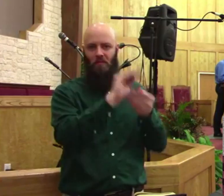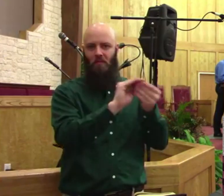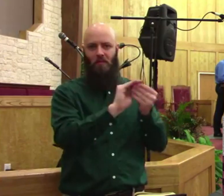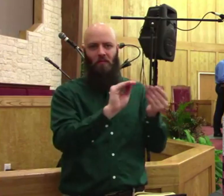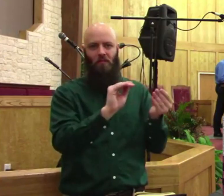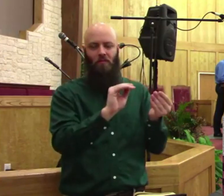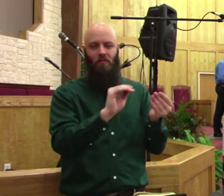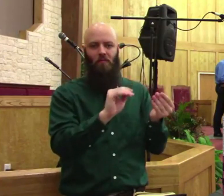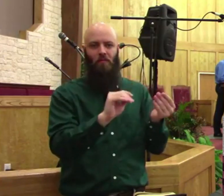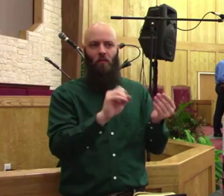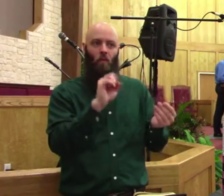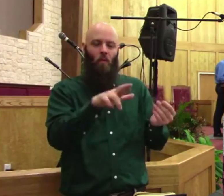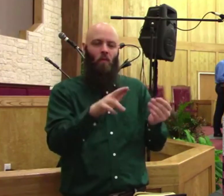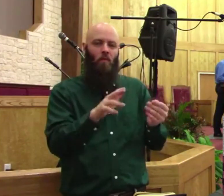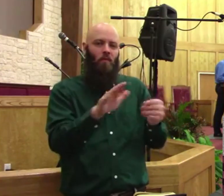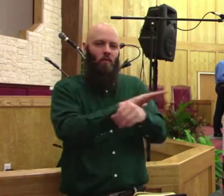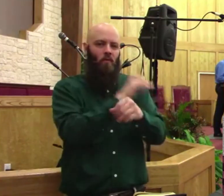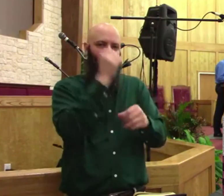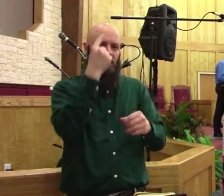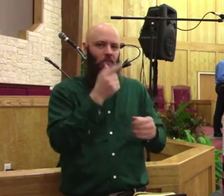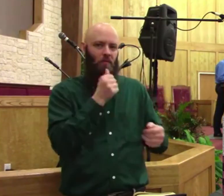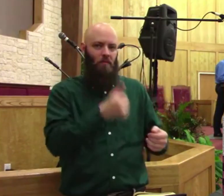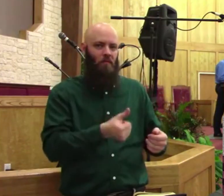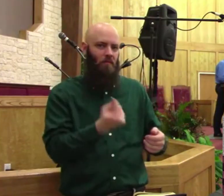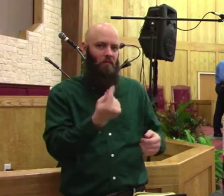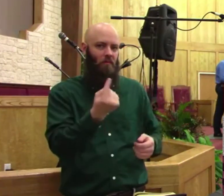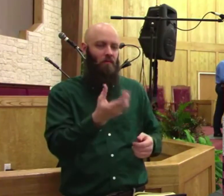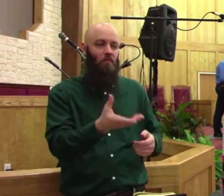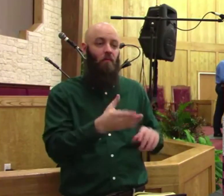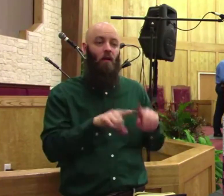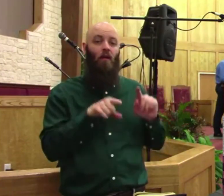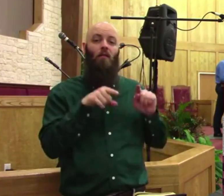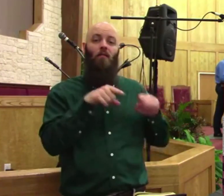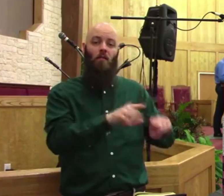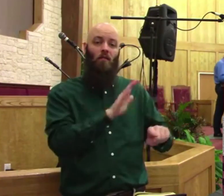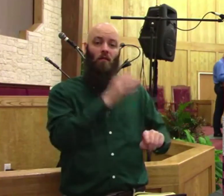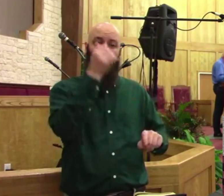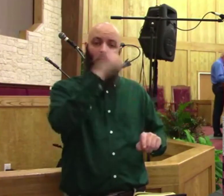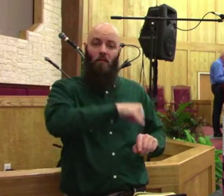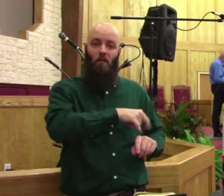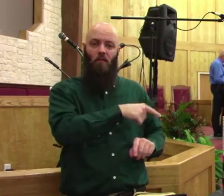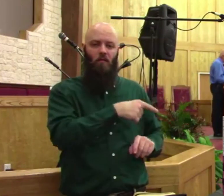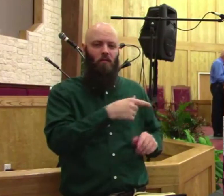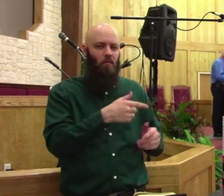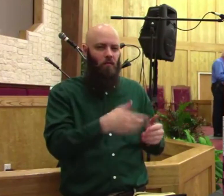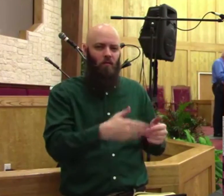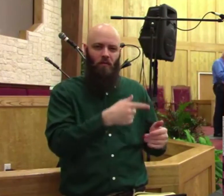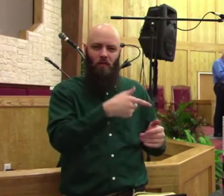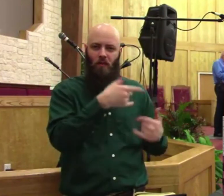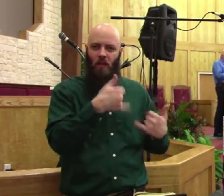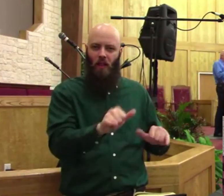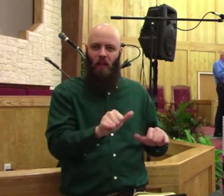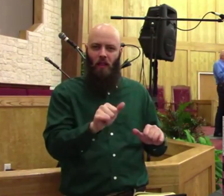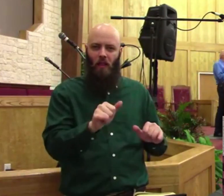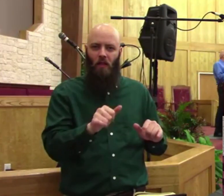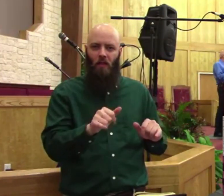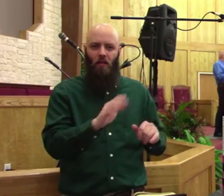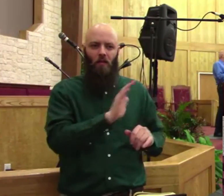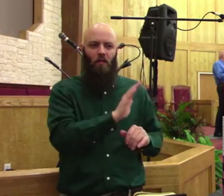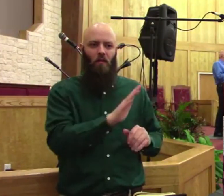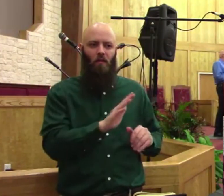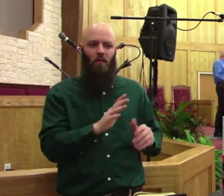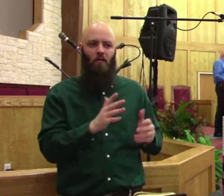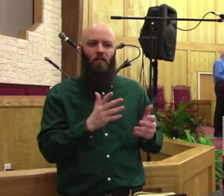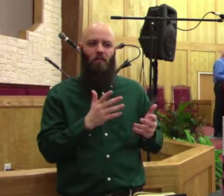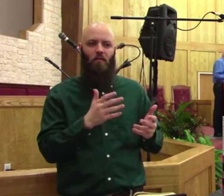at least the full implication of it. But even in his foolishness, even in his foolish and